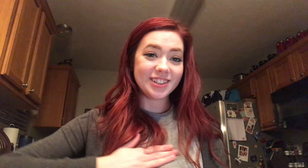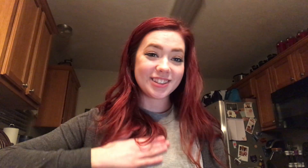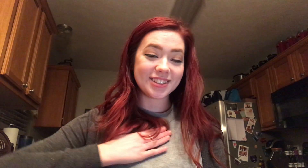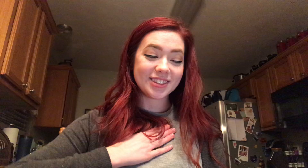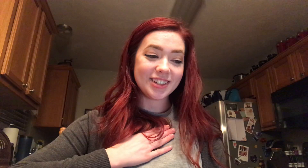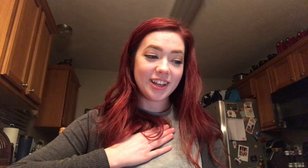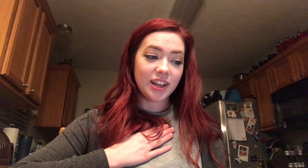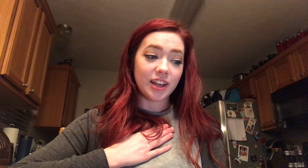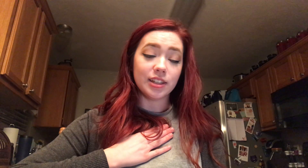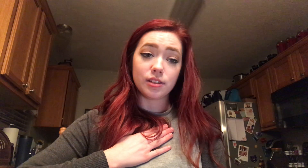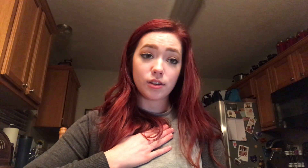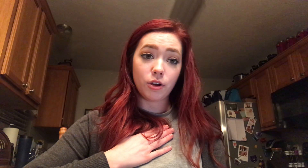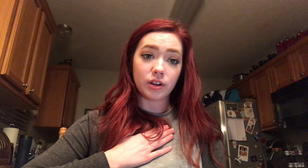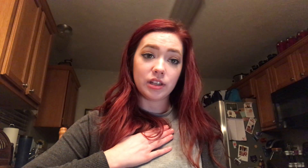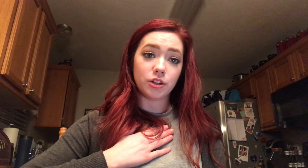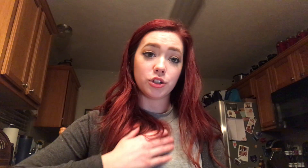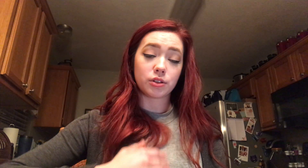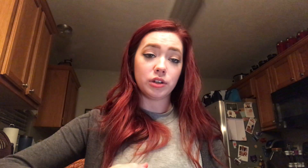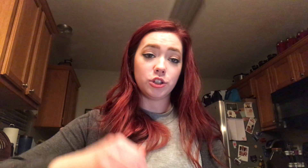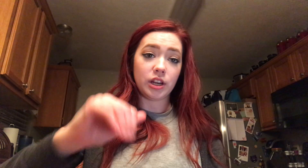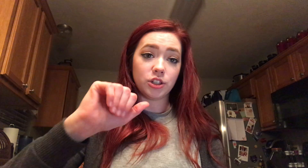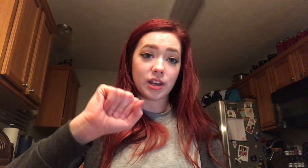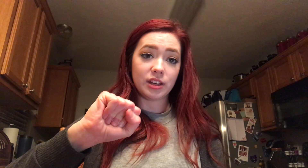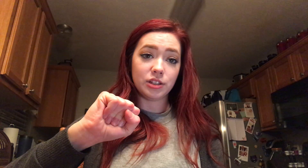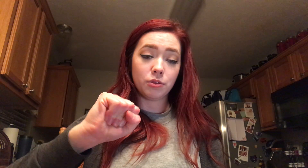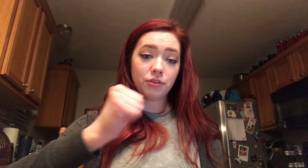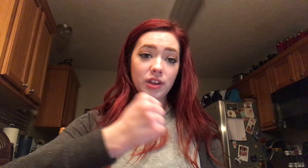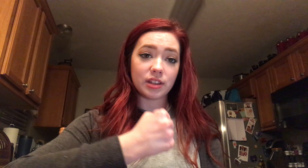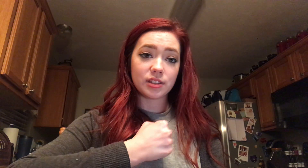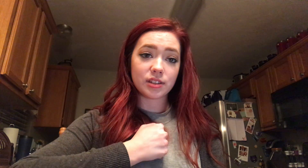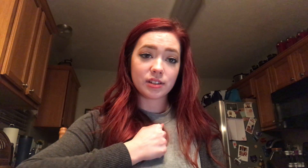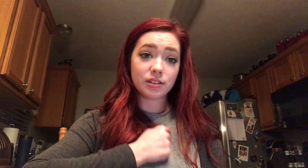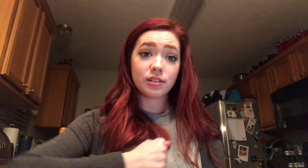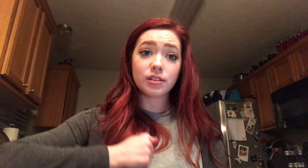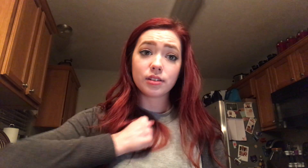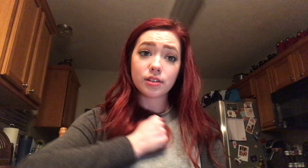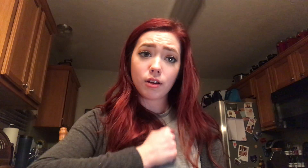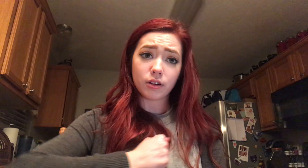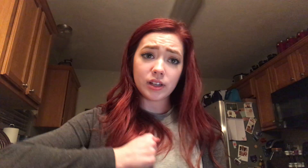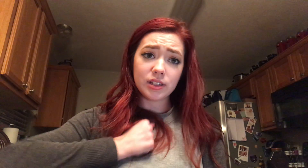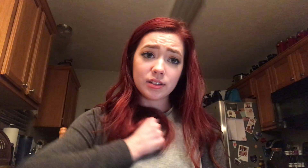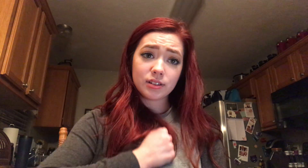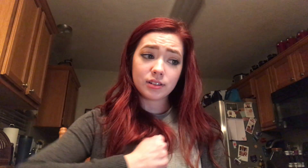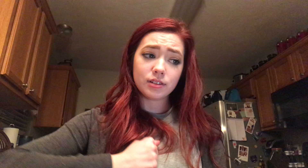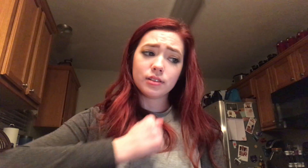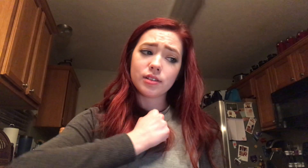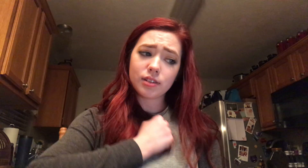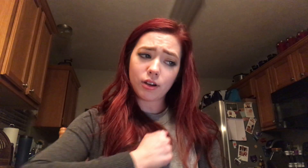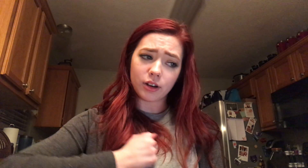please. And then sorry, you're just going to change that into a fist. Sorry, sorry.